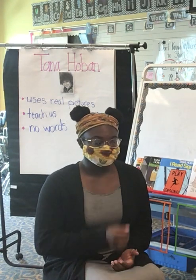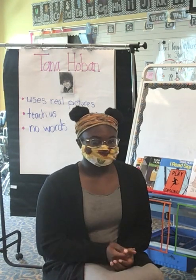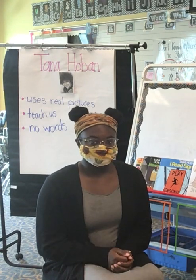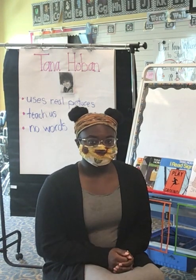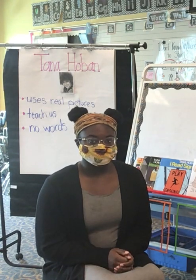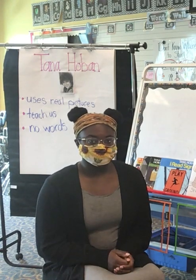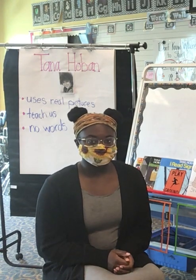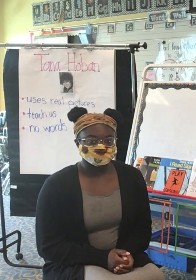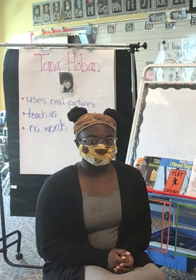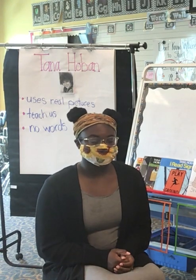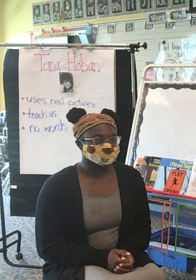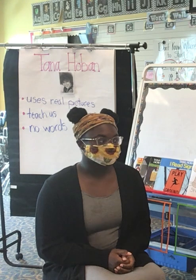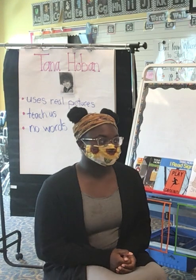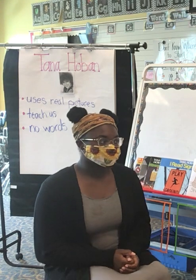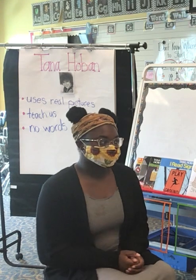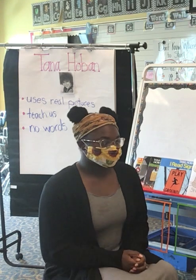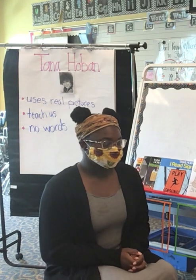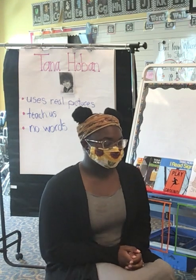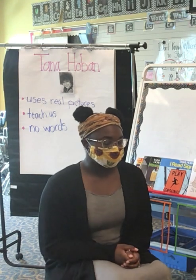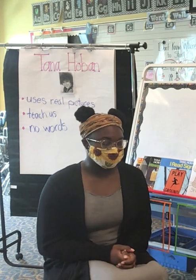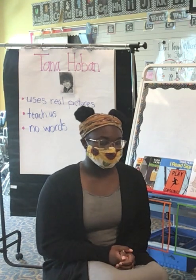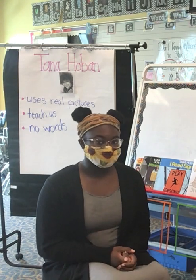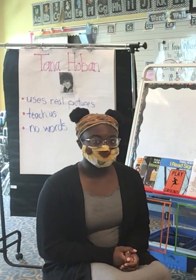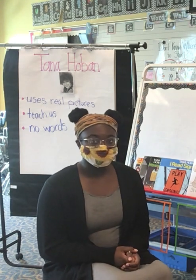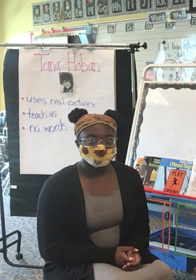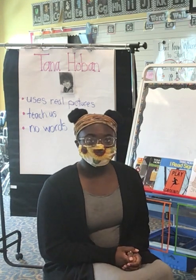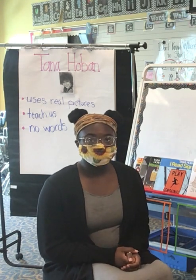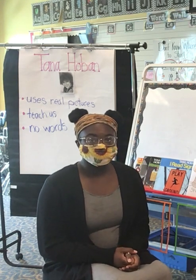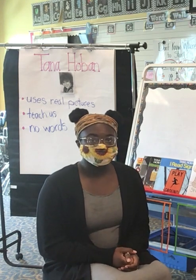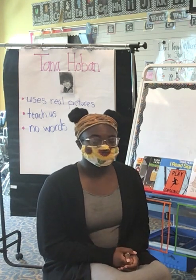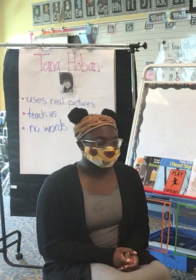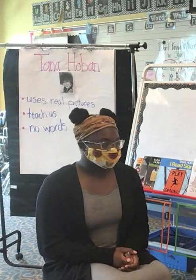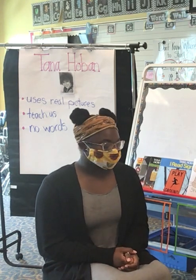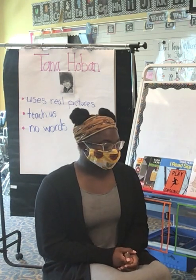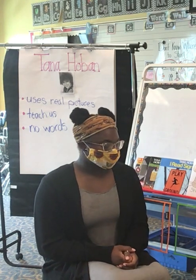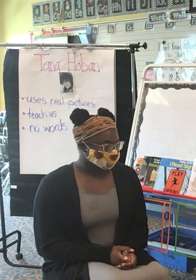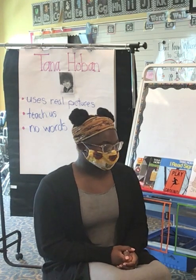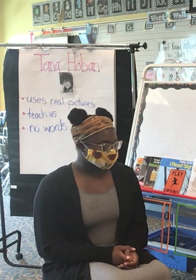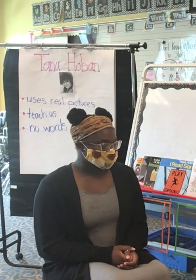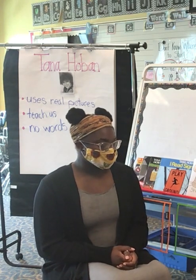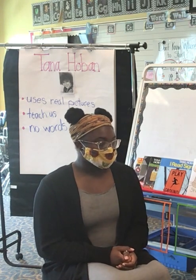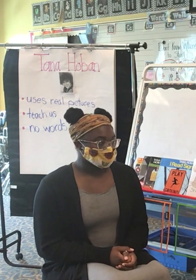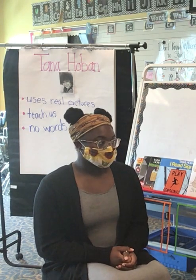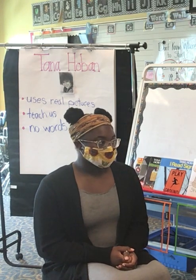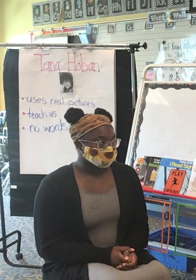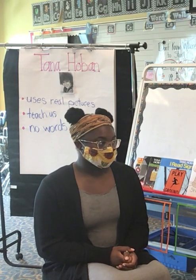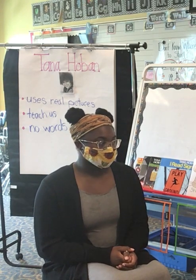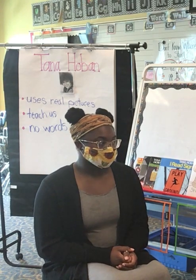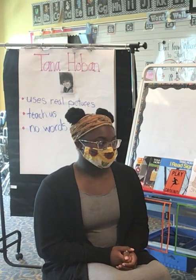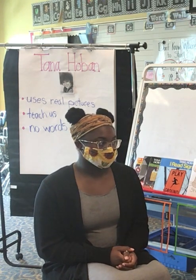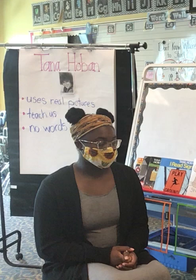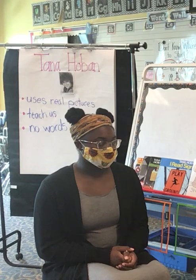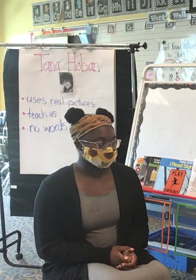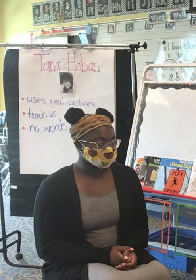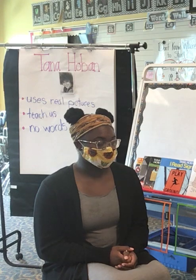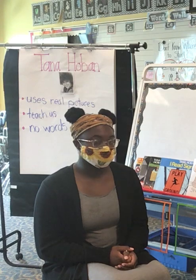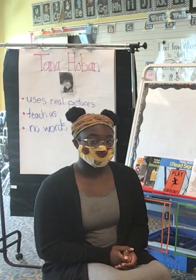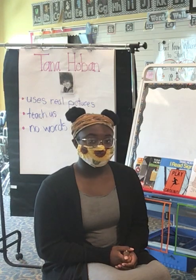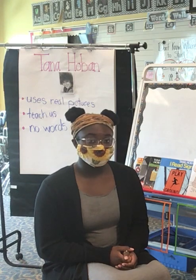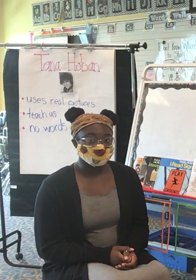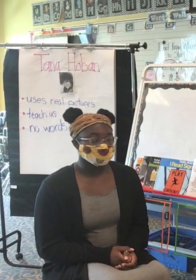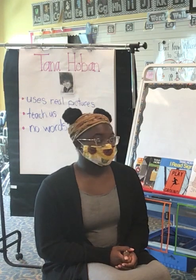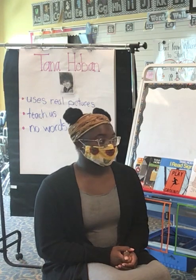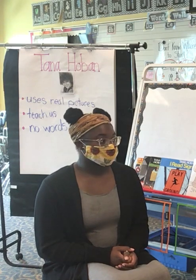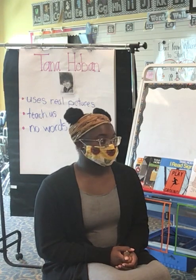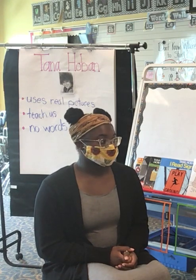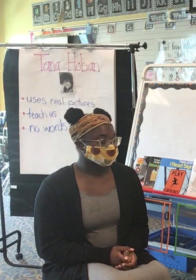she does, that's what you should be doing at home. Okay? All right, we're going to come back together for our big book lesson today over